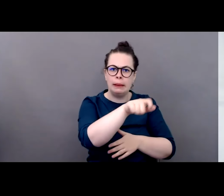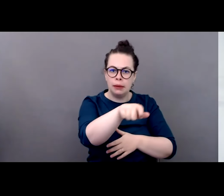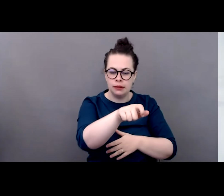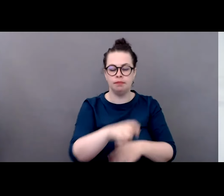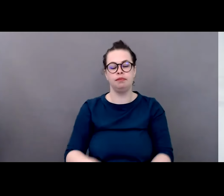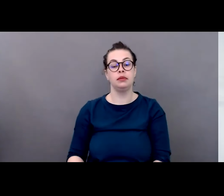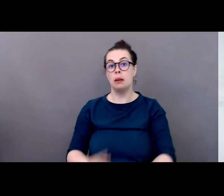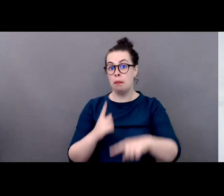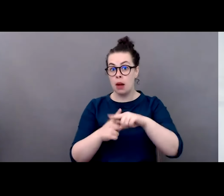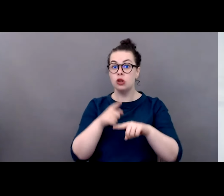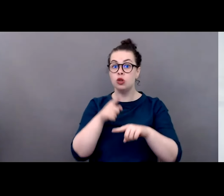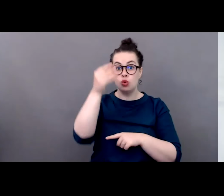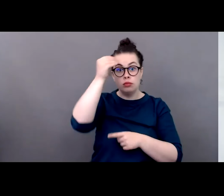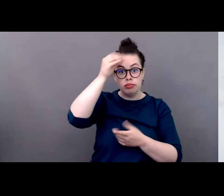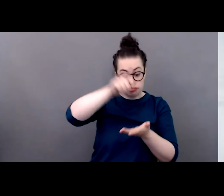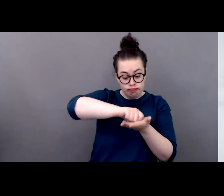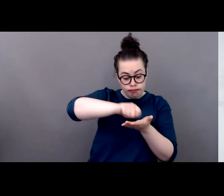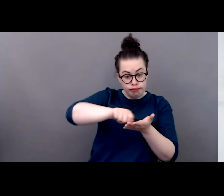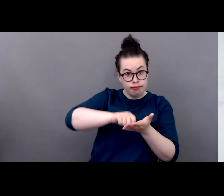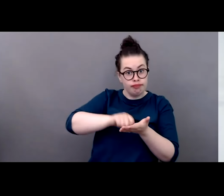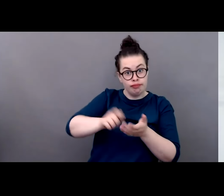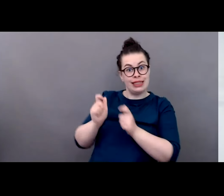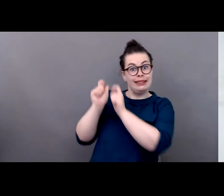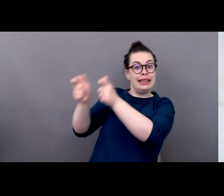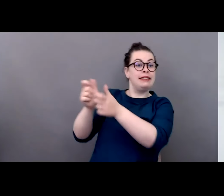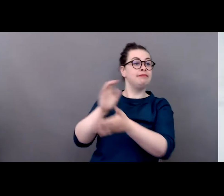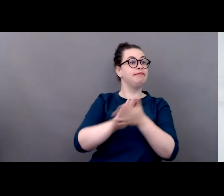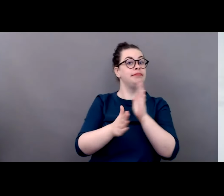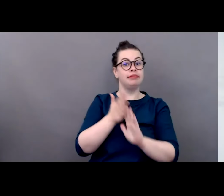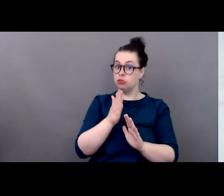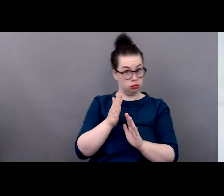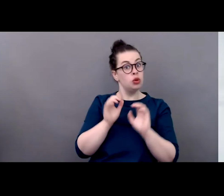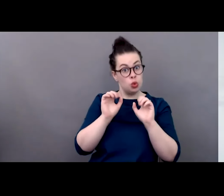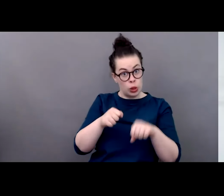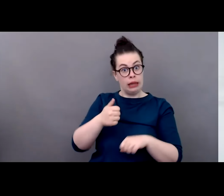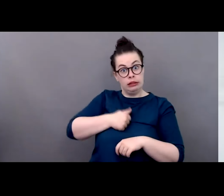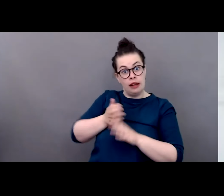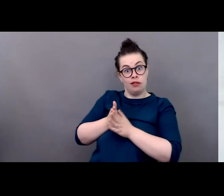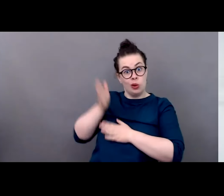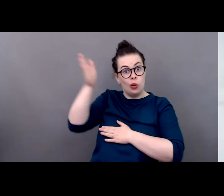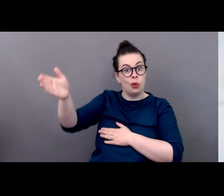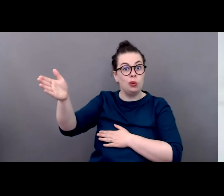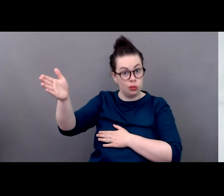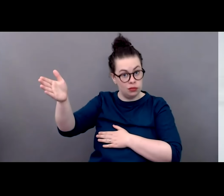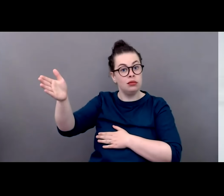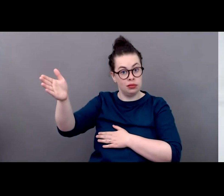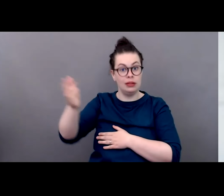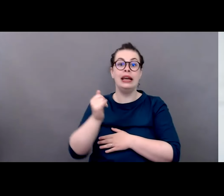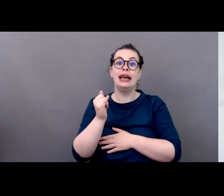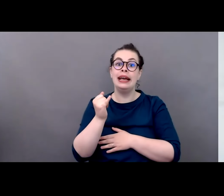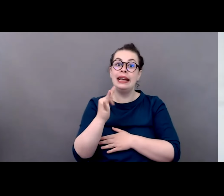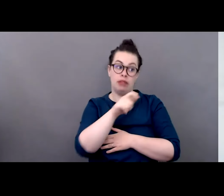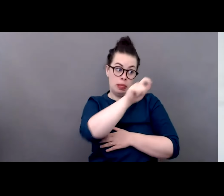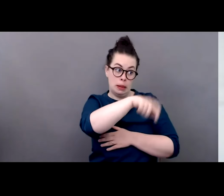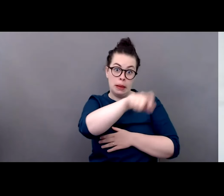proceeding as an expert. So if you have contacts to the applicants, you can ask them to be invited to the case